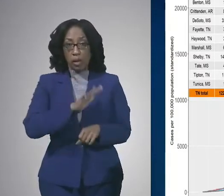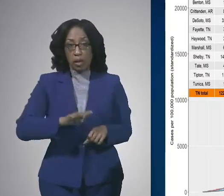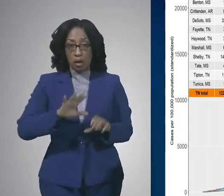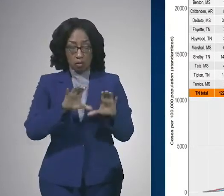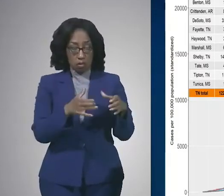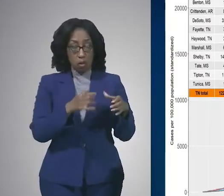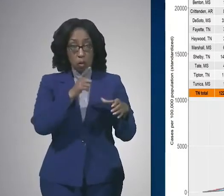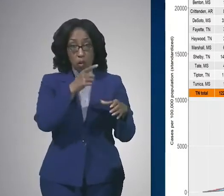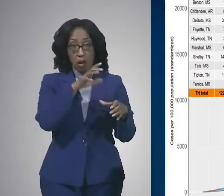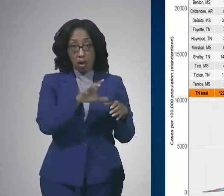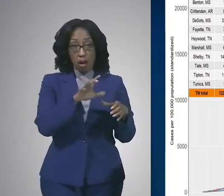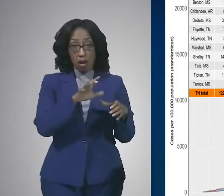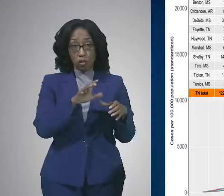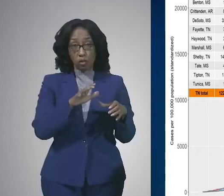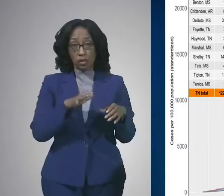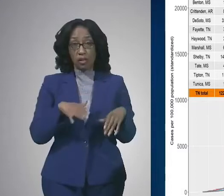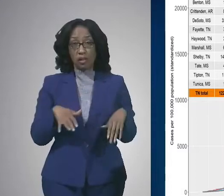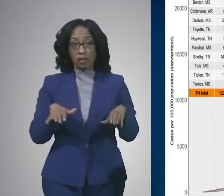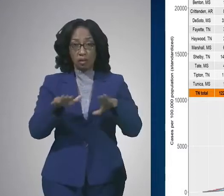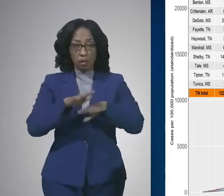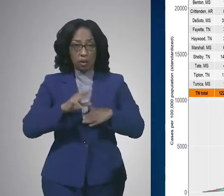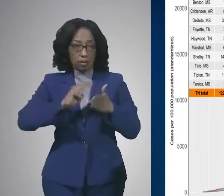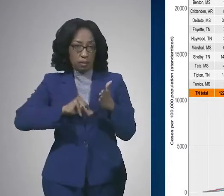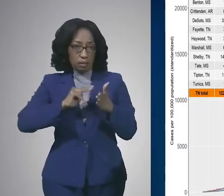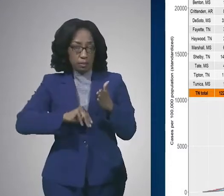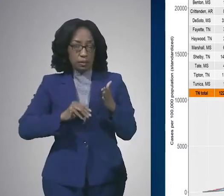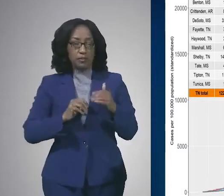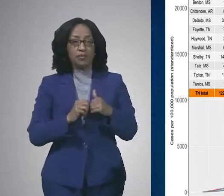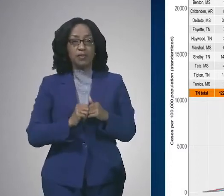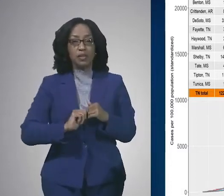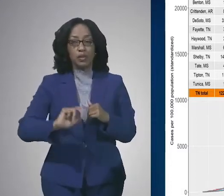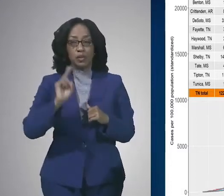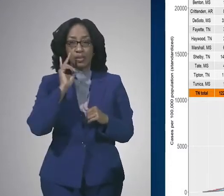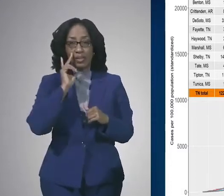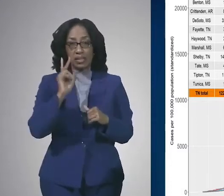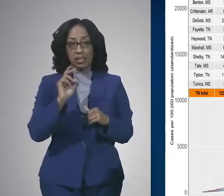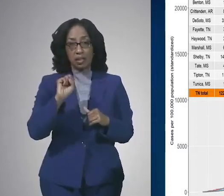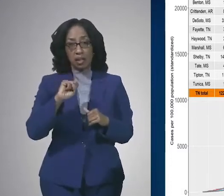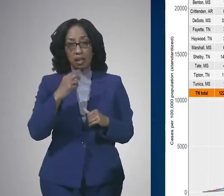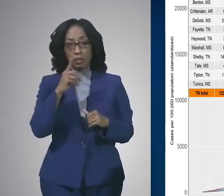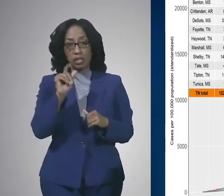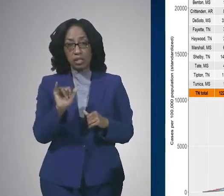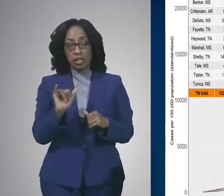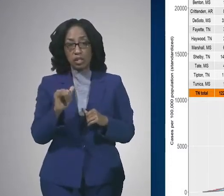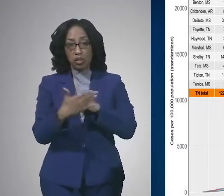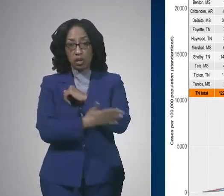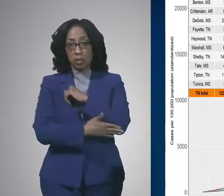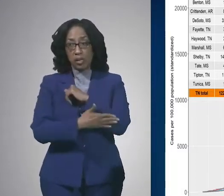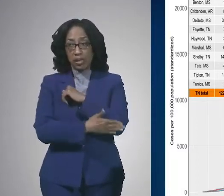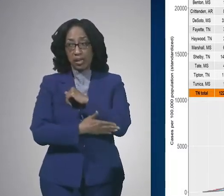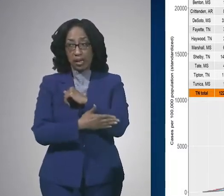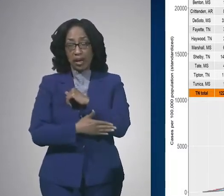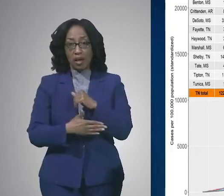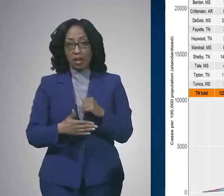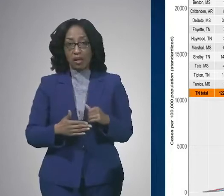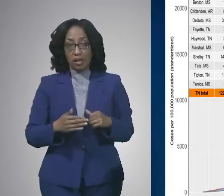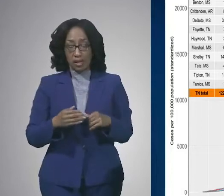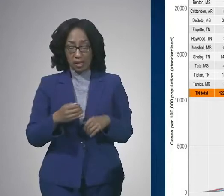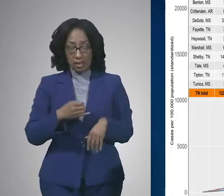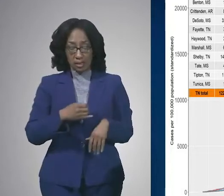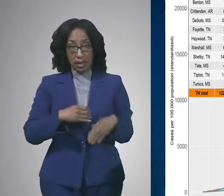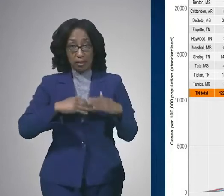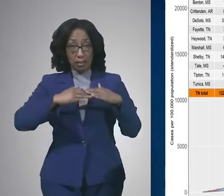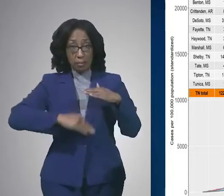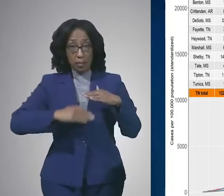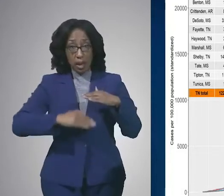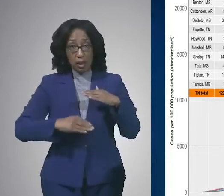the areas surrounding the Memphis metro area. As you can see, Shelby County is the lowest curve in blue at the